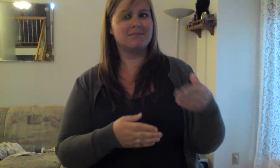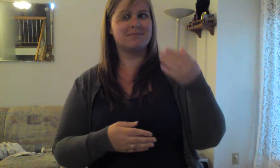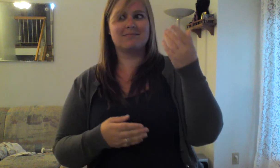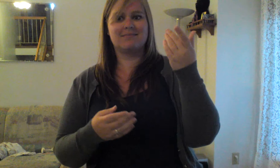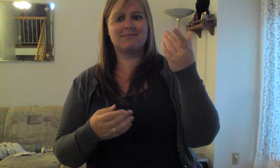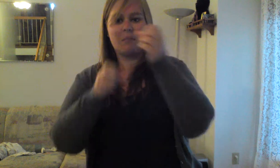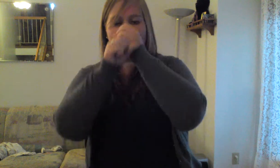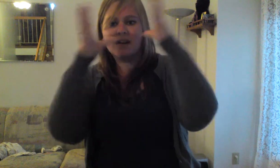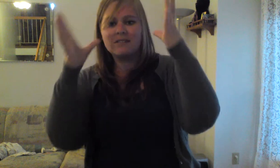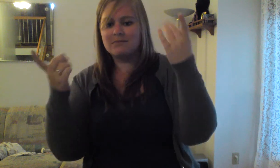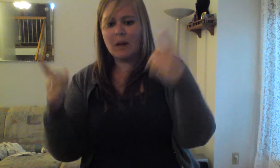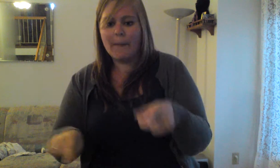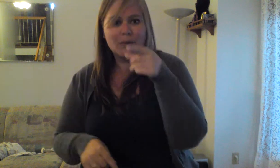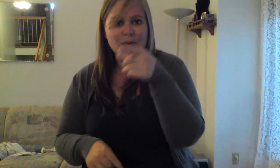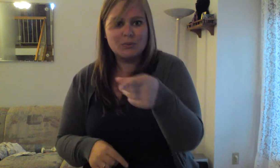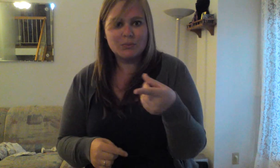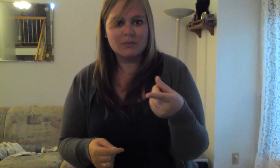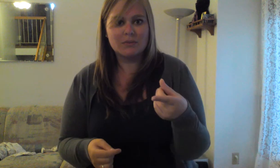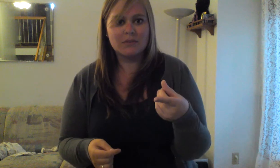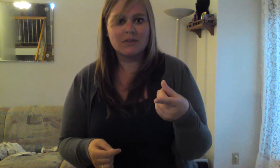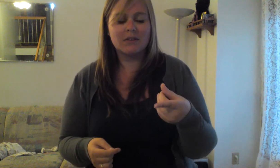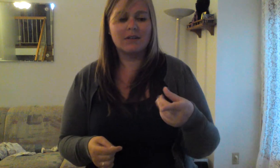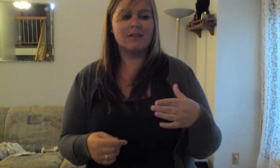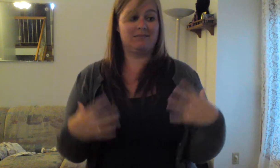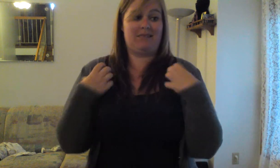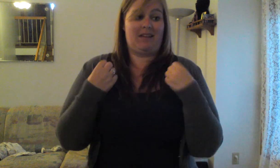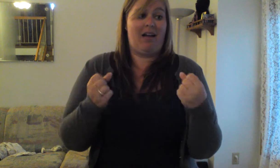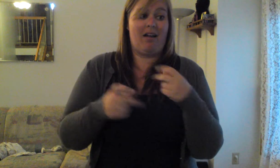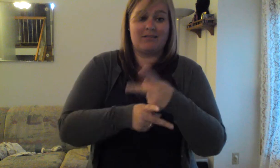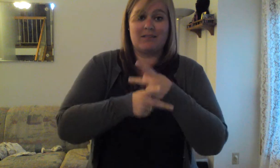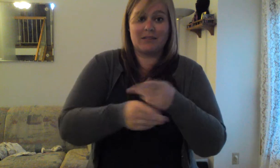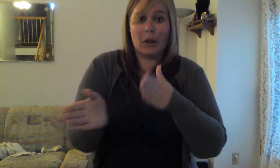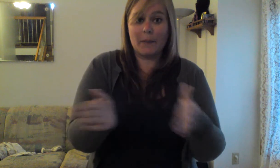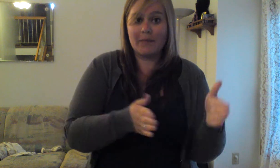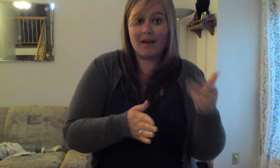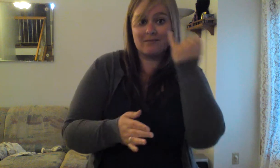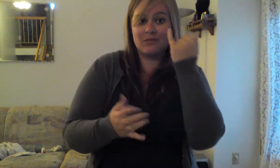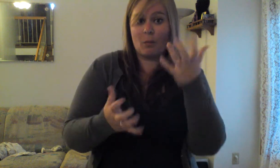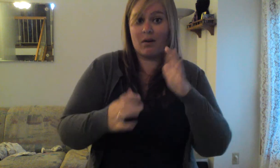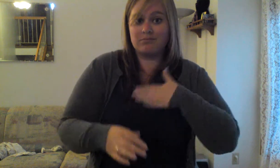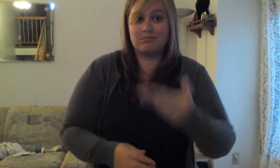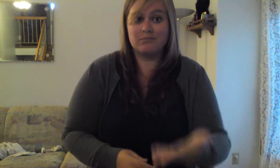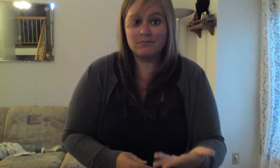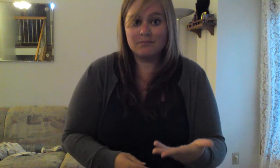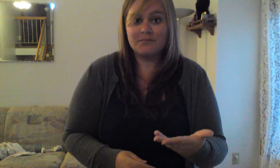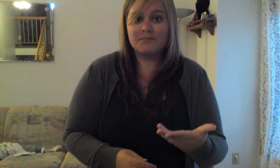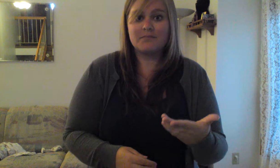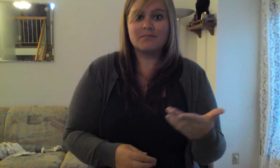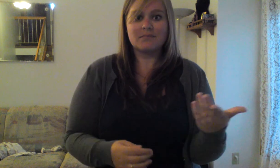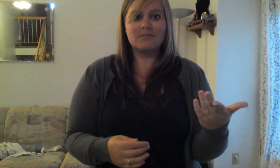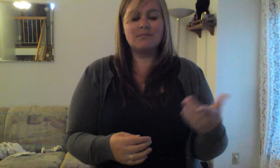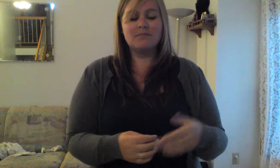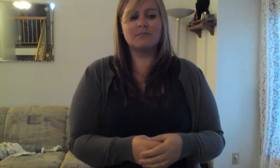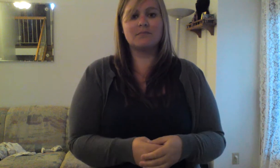And you want to implement Obama's health care plan? Margaret Sanger used abortion as a method to bring upon her master race, the master